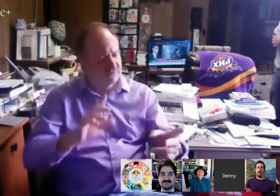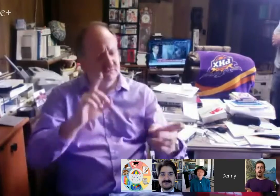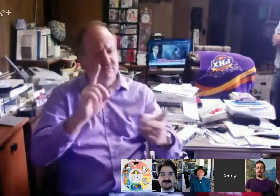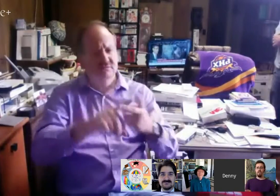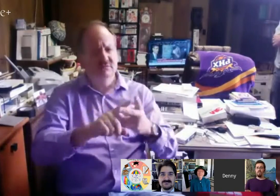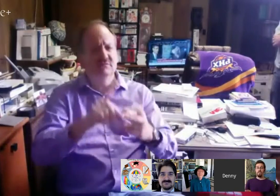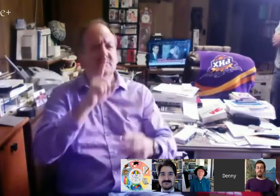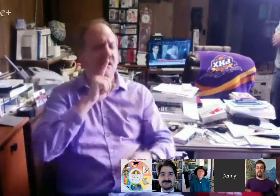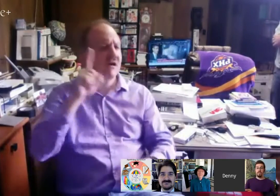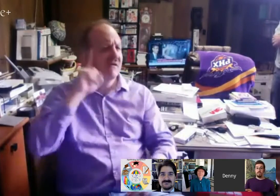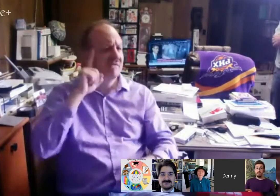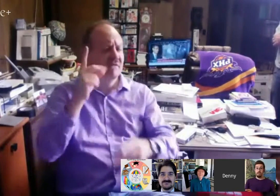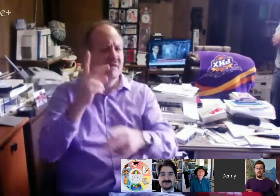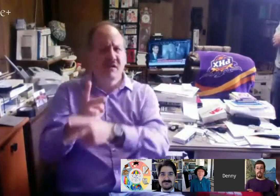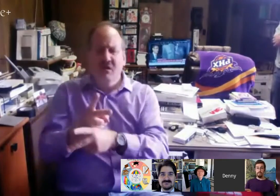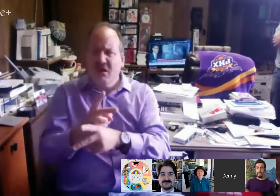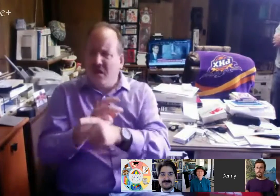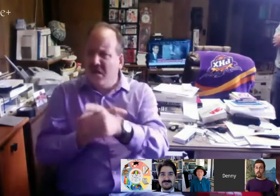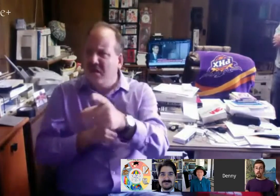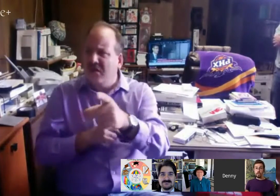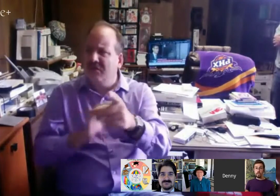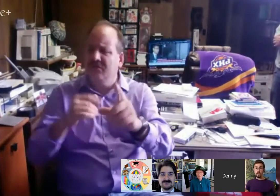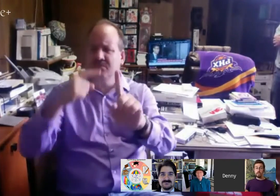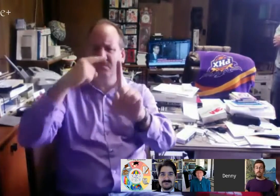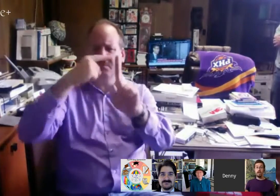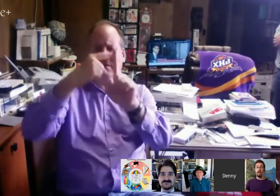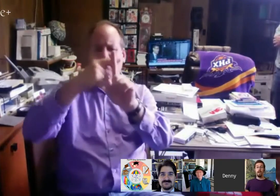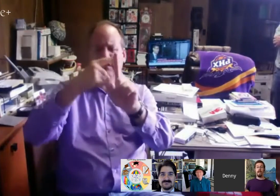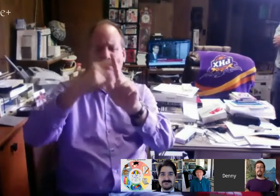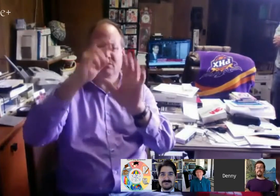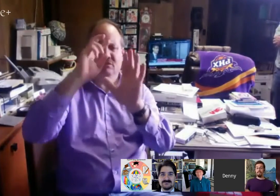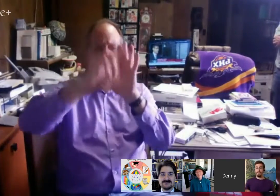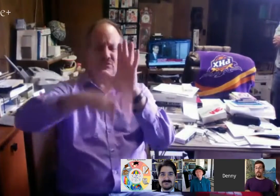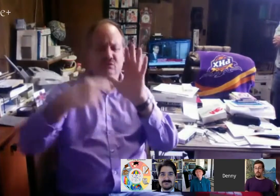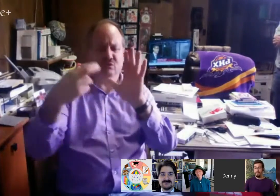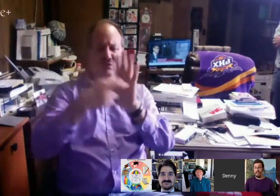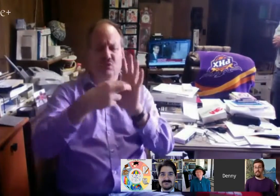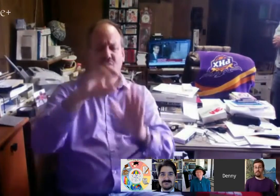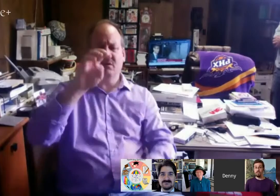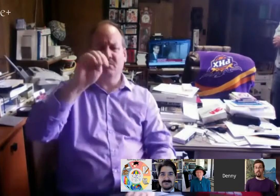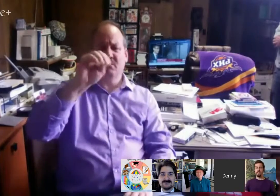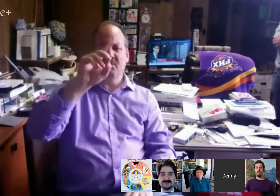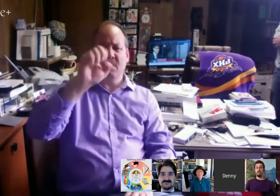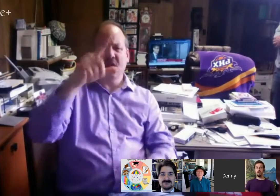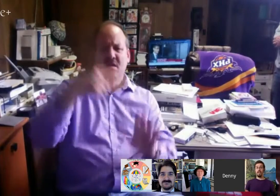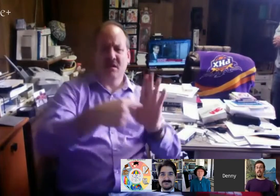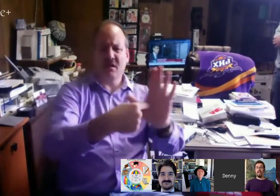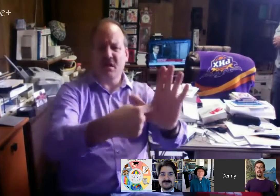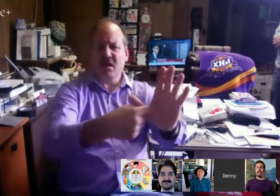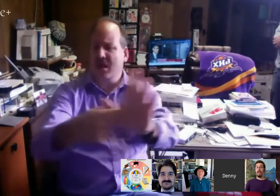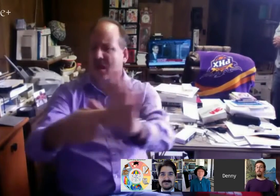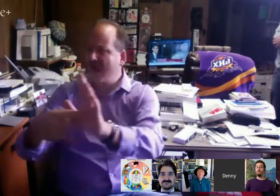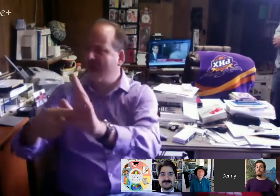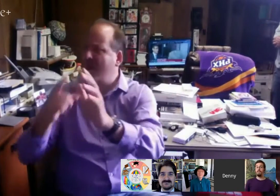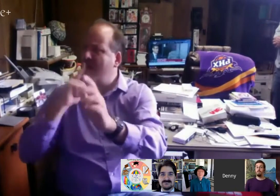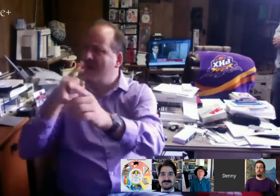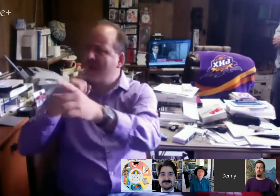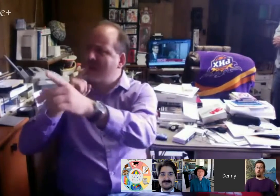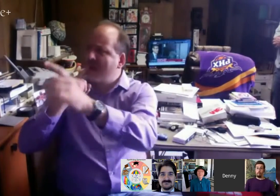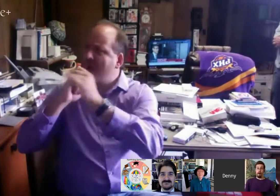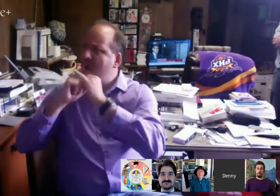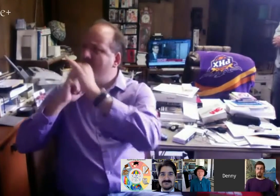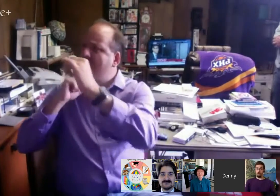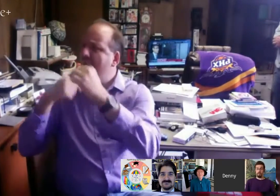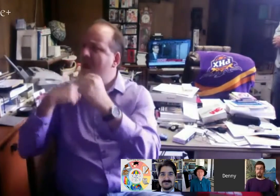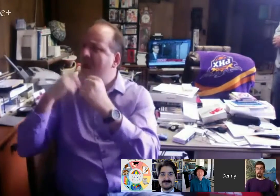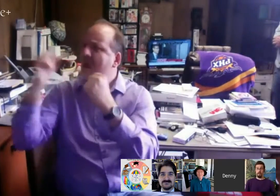see all the deaf teachers, had deaf supervisors, have deaf